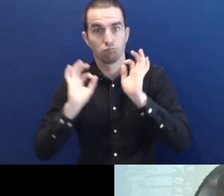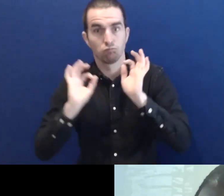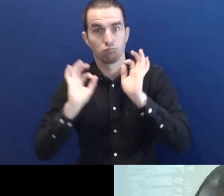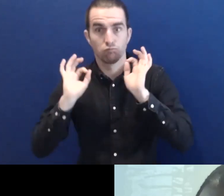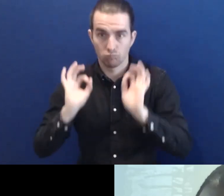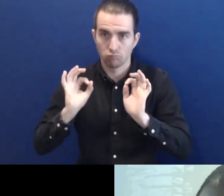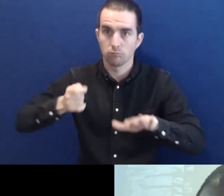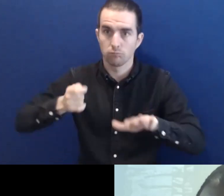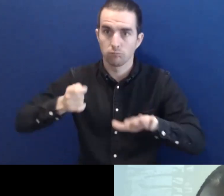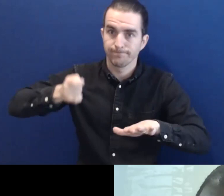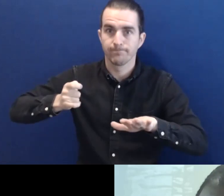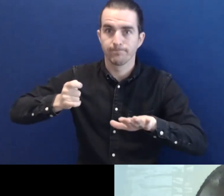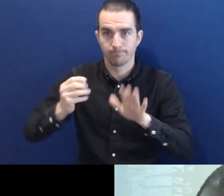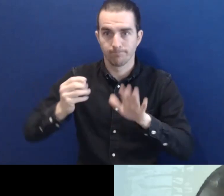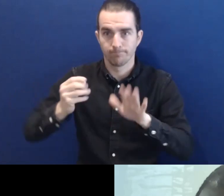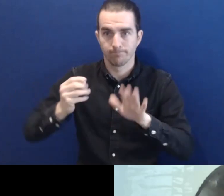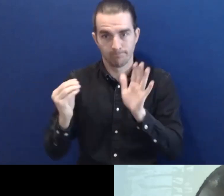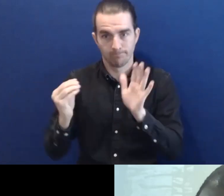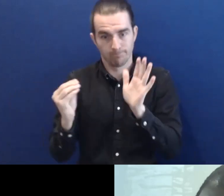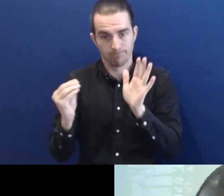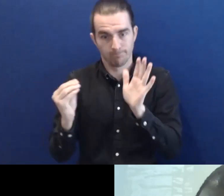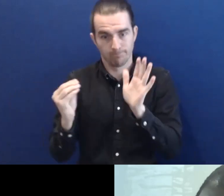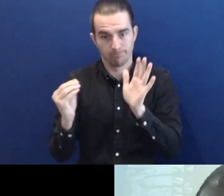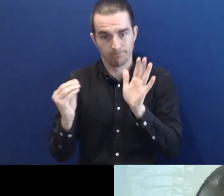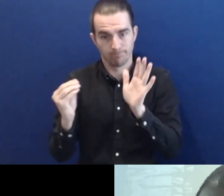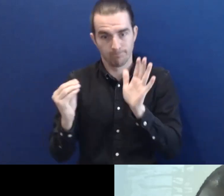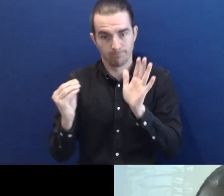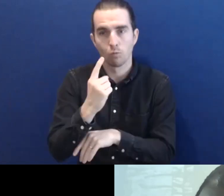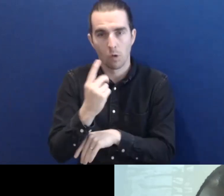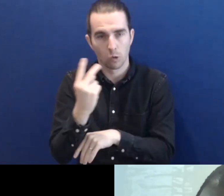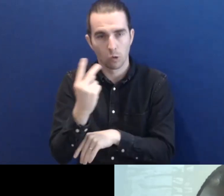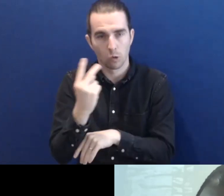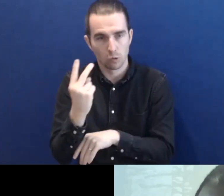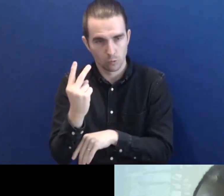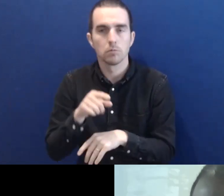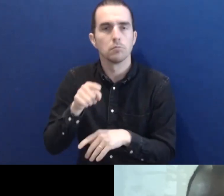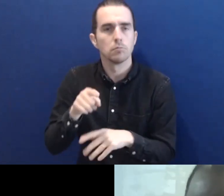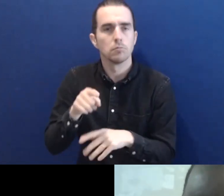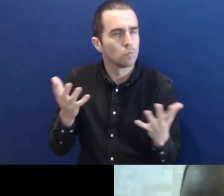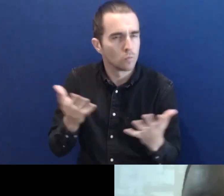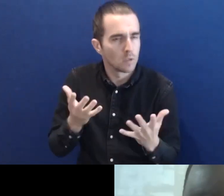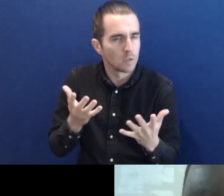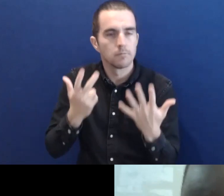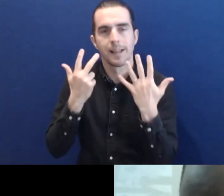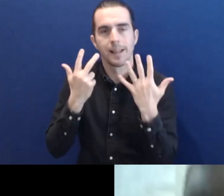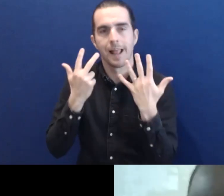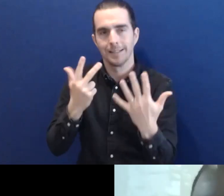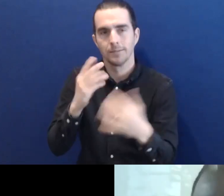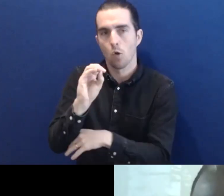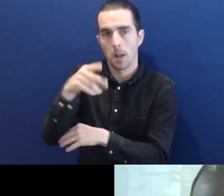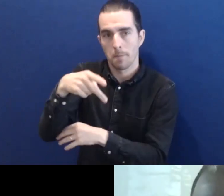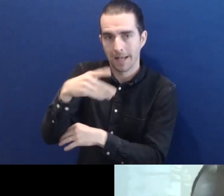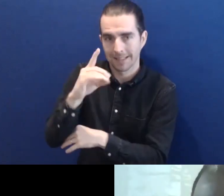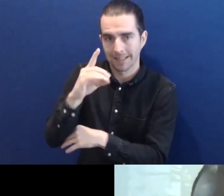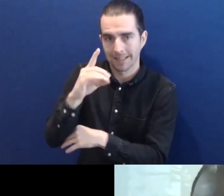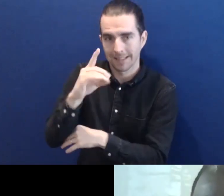It is made out of 8 OPDs, organizations of persons with disabilities, who are